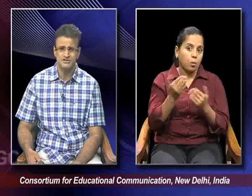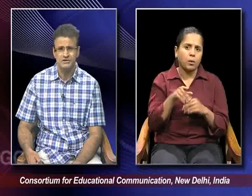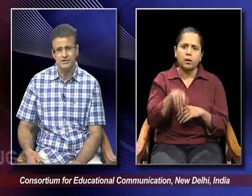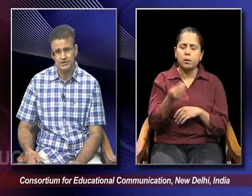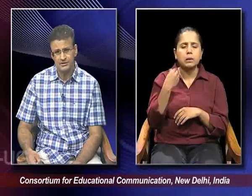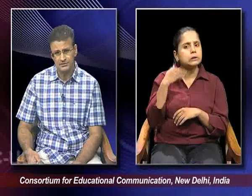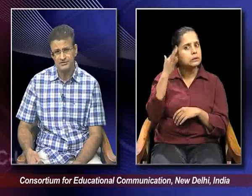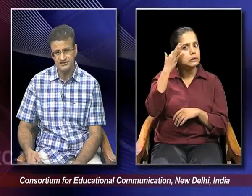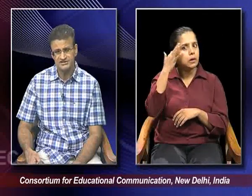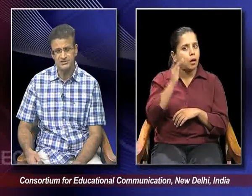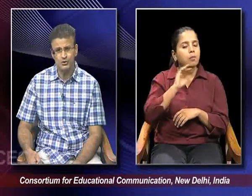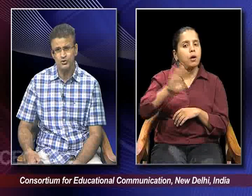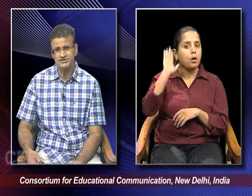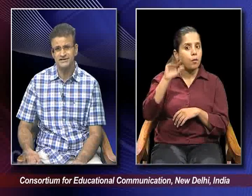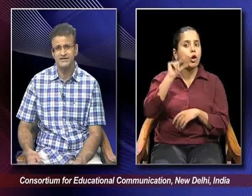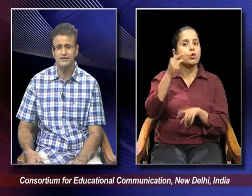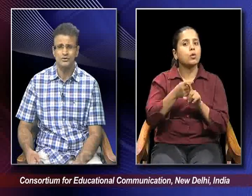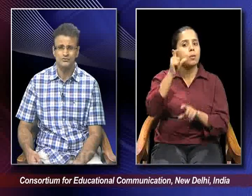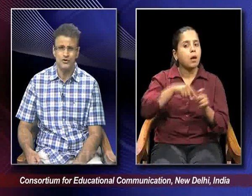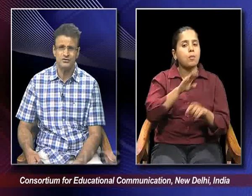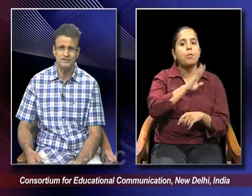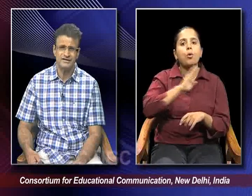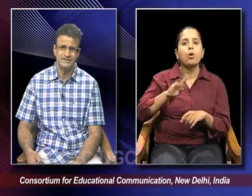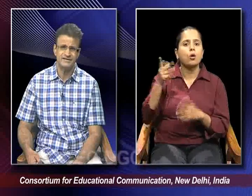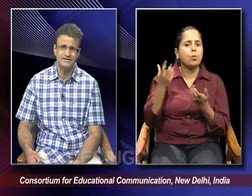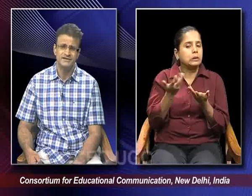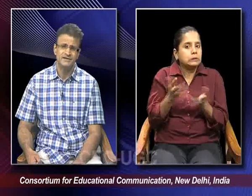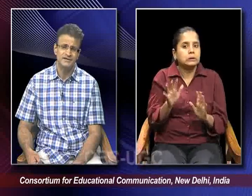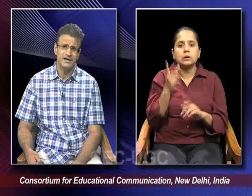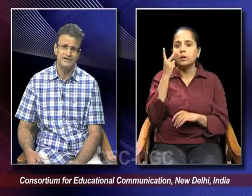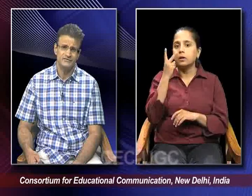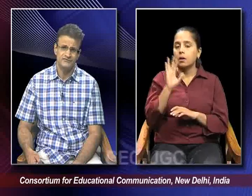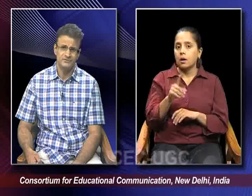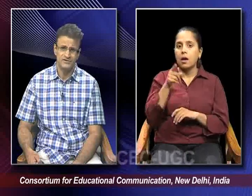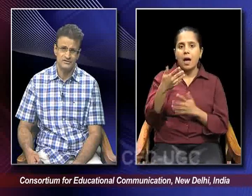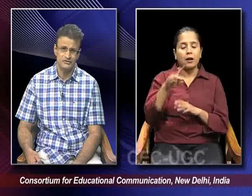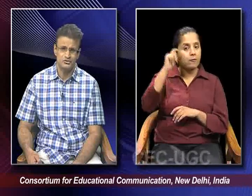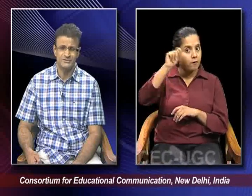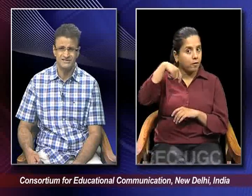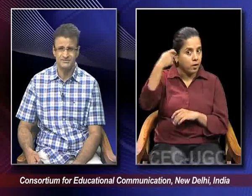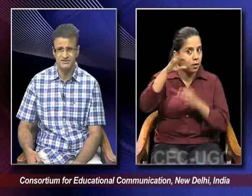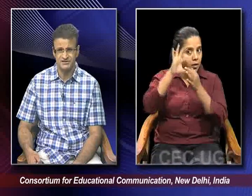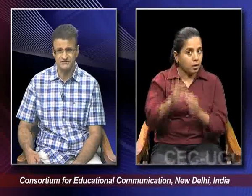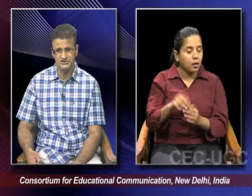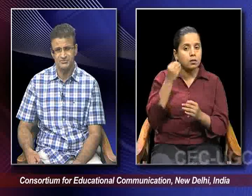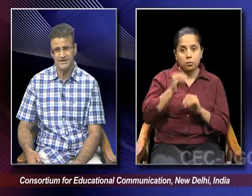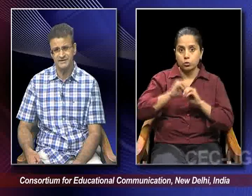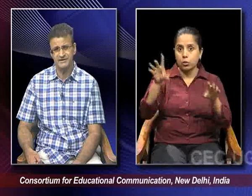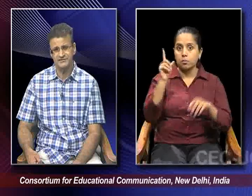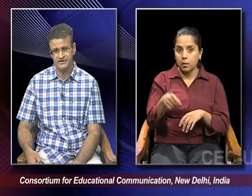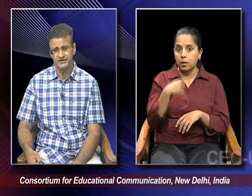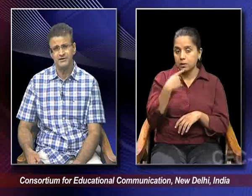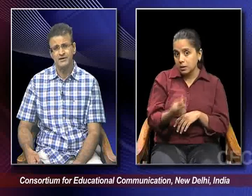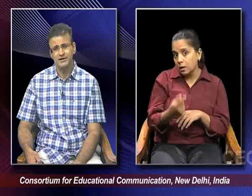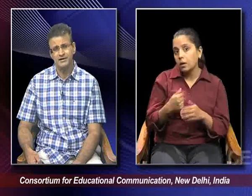British the censor boards, and they did not want that any kind of a film was to be exhibited which might in a